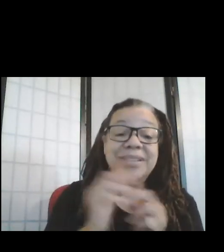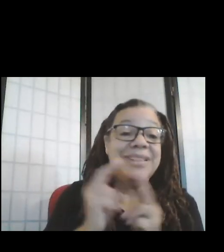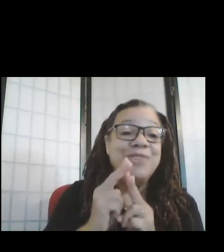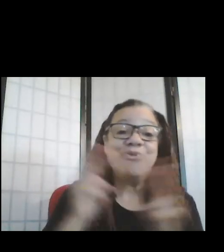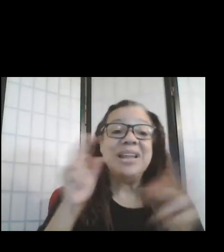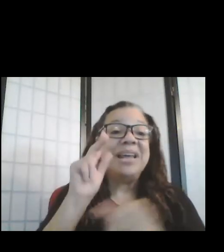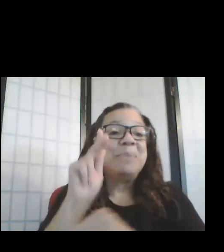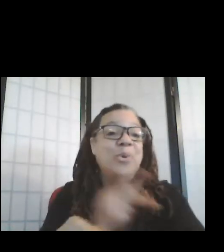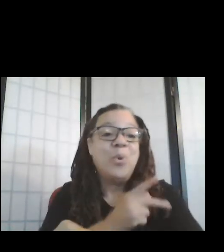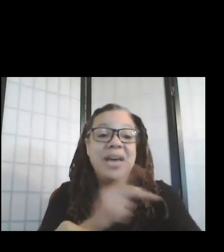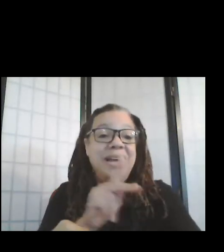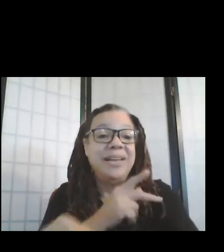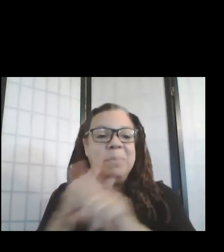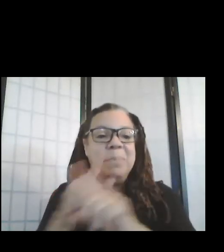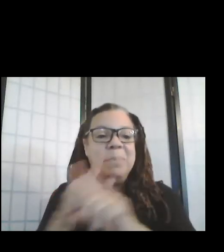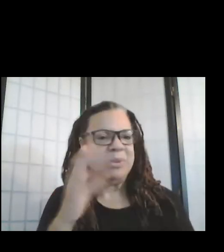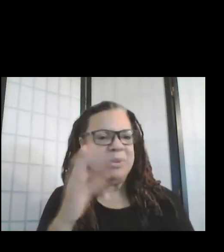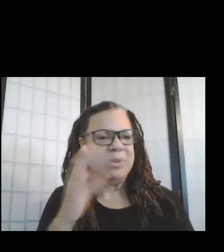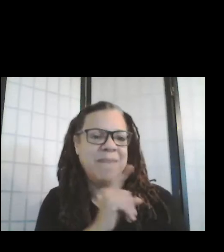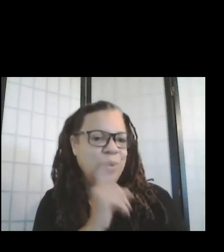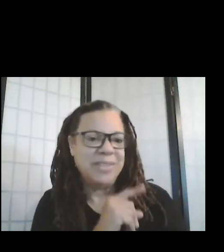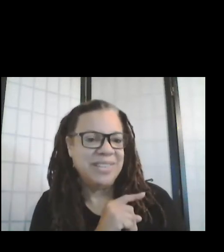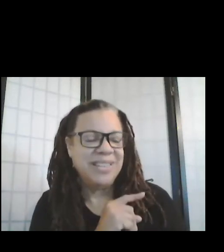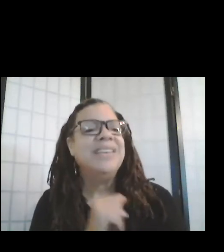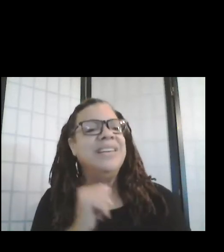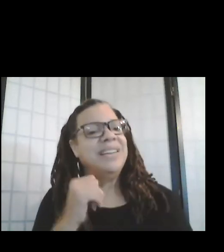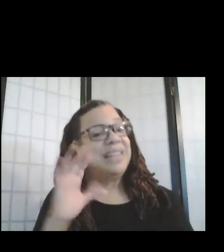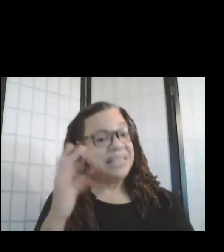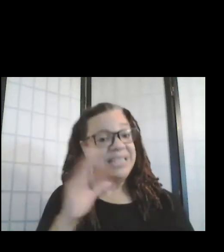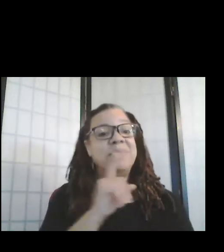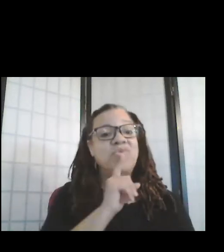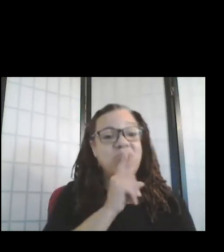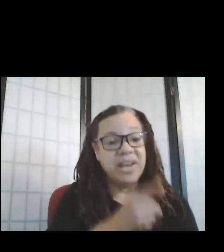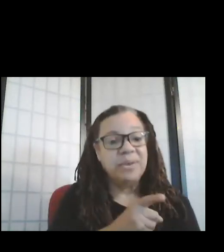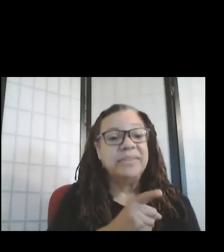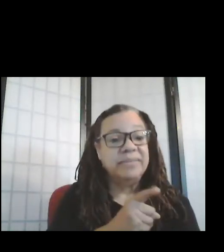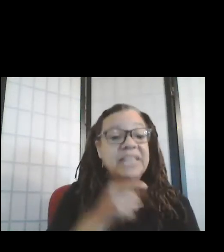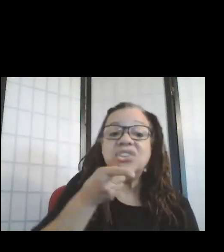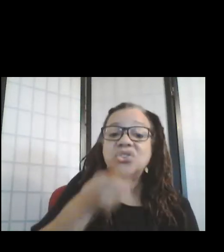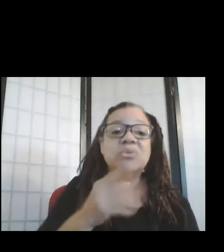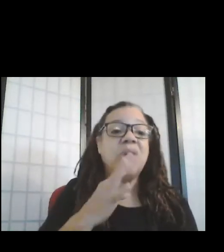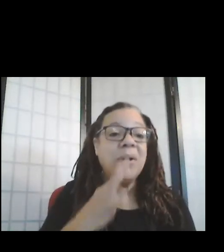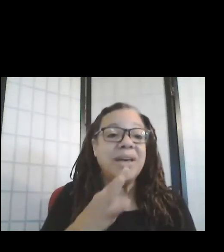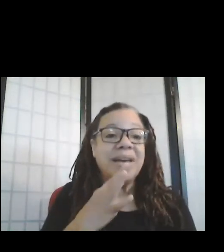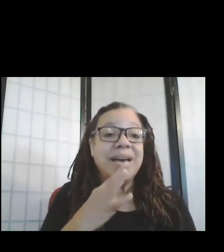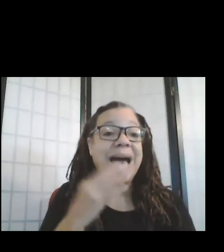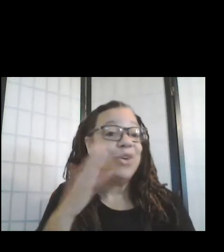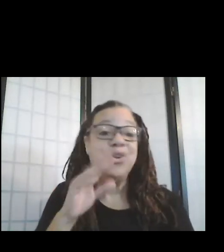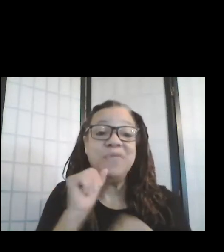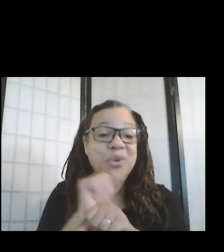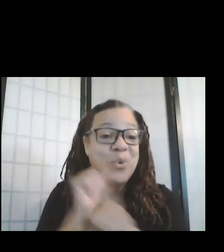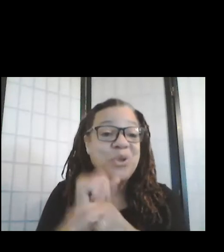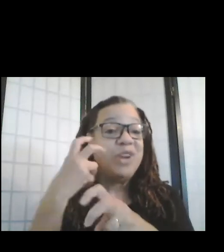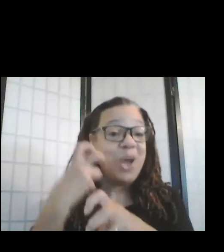poetic, but they don't seem contrived or artificial. It's just you talking. I don't know if you worked really hard to achieve